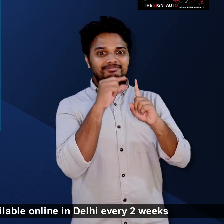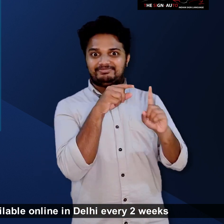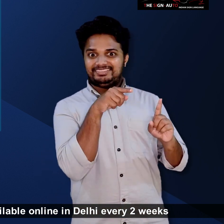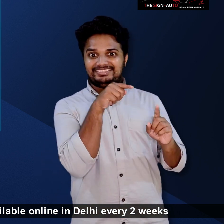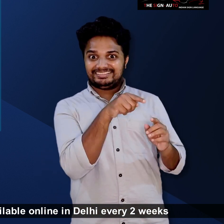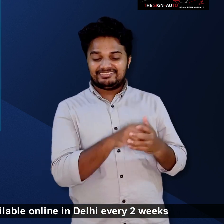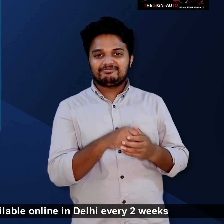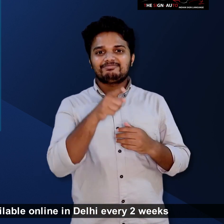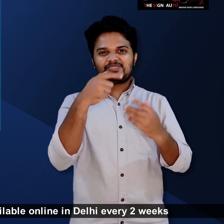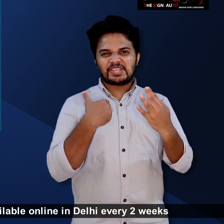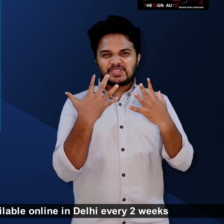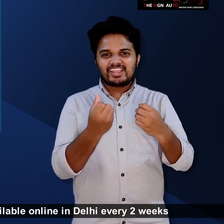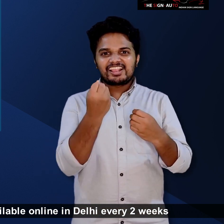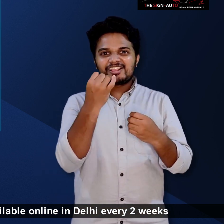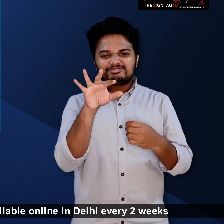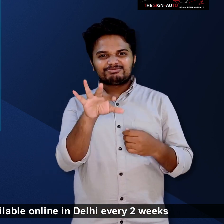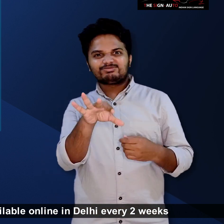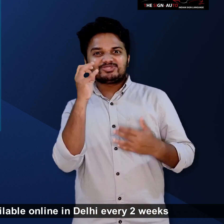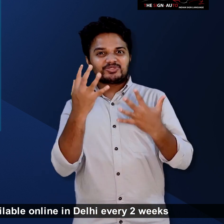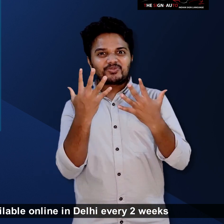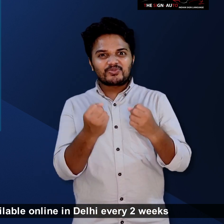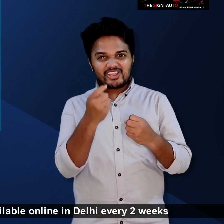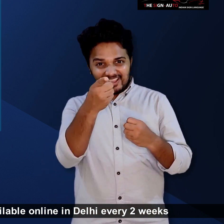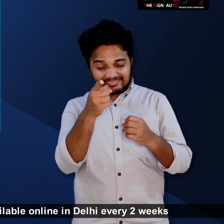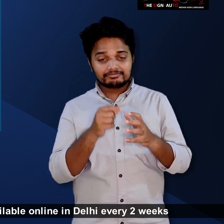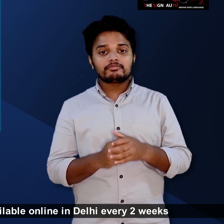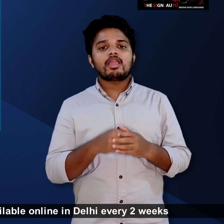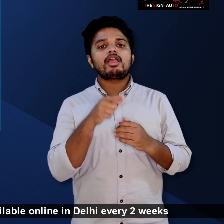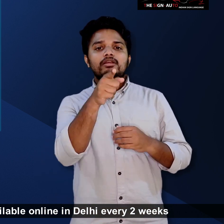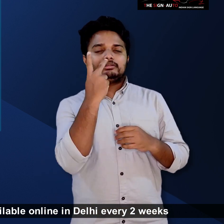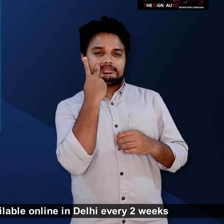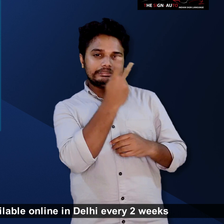for applying this vip number it is available online in delhi every two weeks